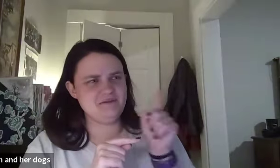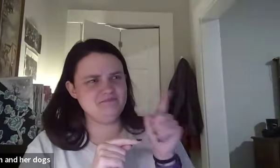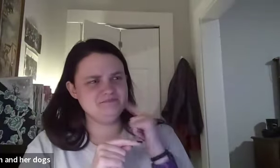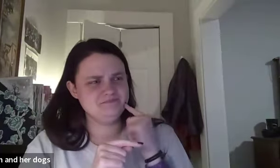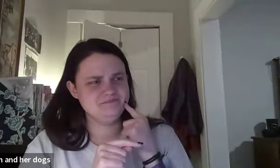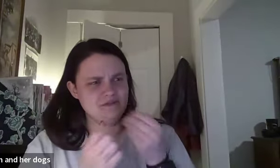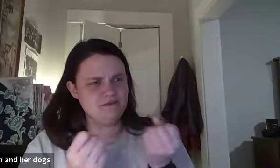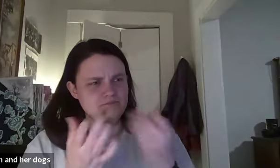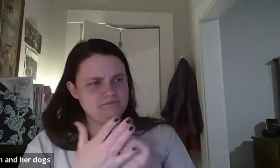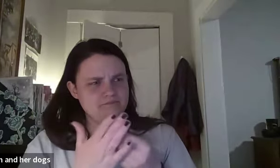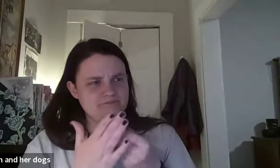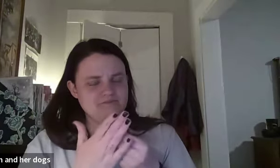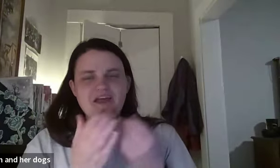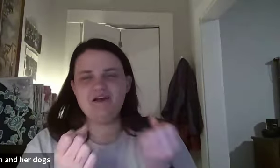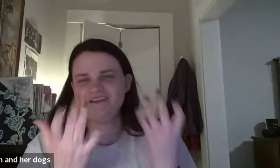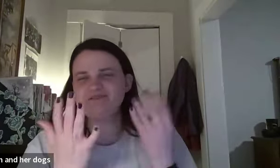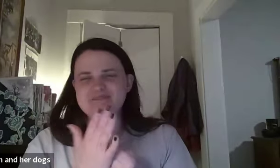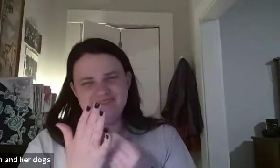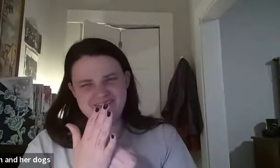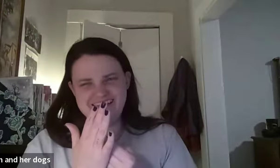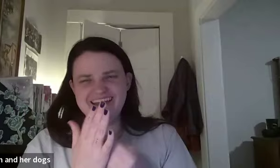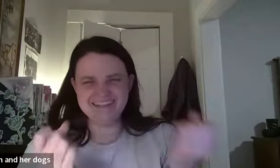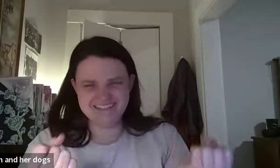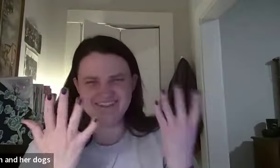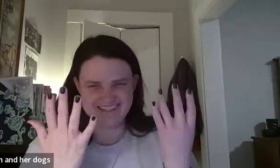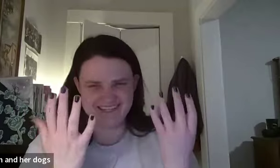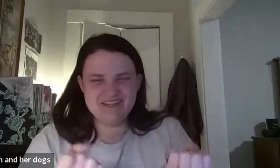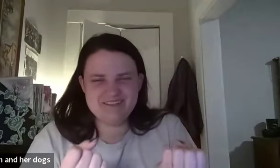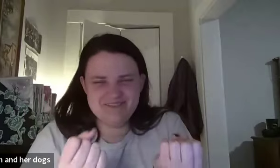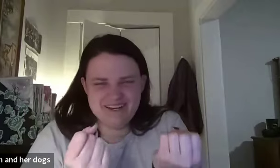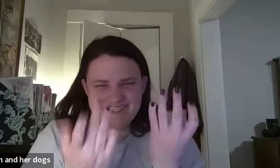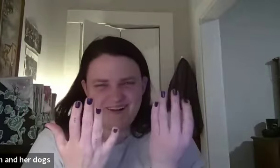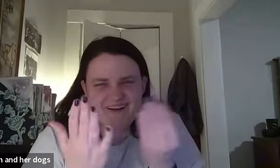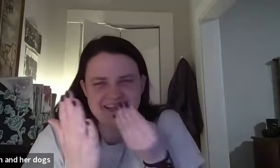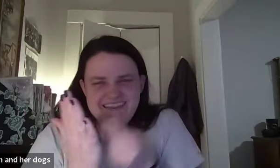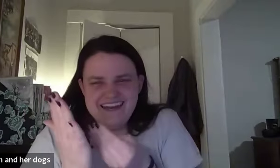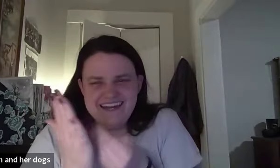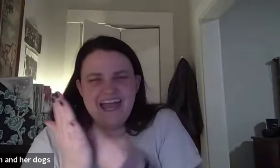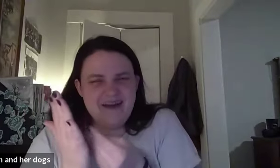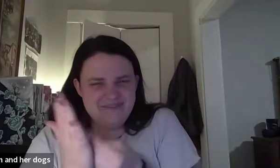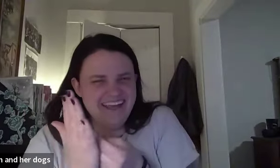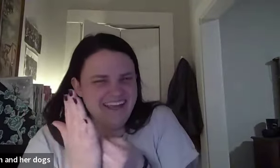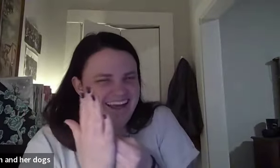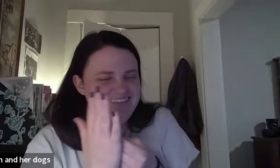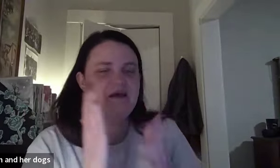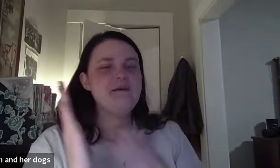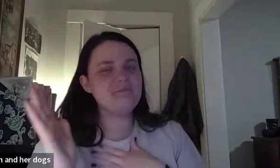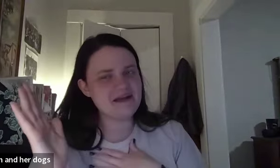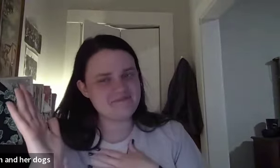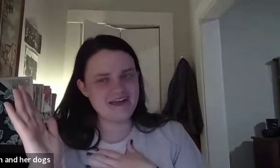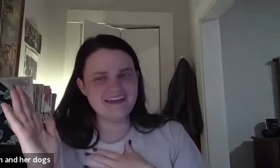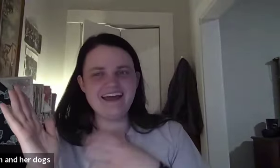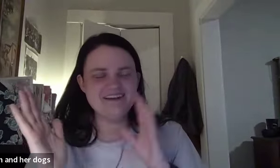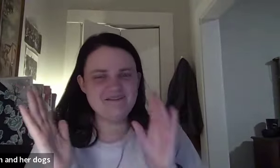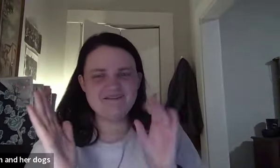that? Okay, so I do that. I do use it, but I use it very small and then I tap. My bad. I knew I was